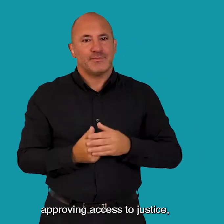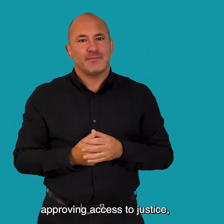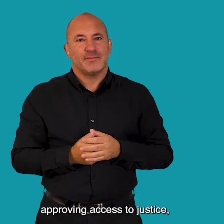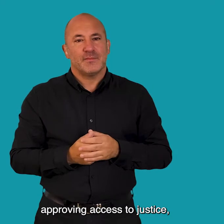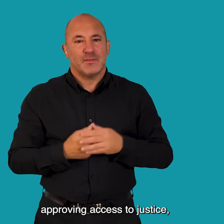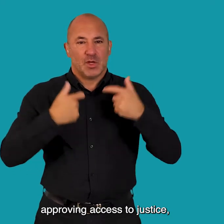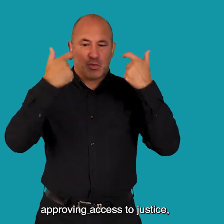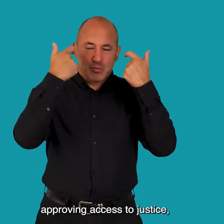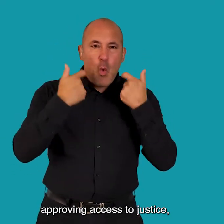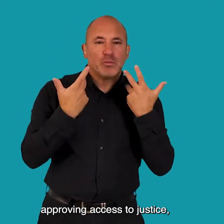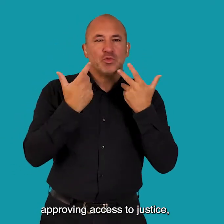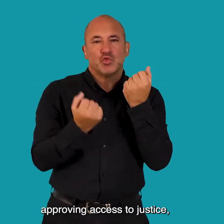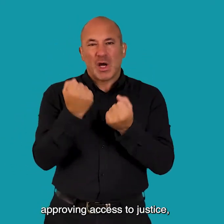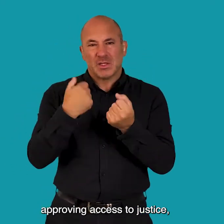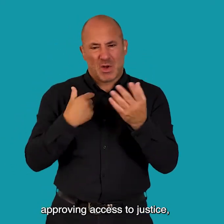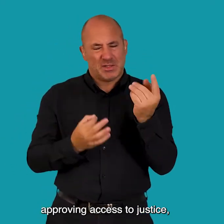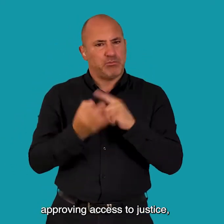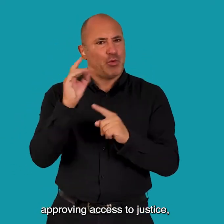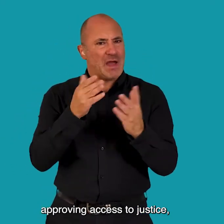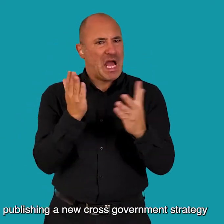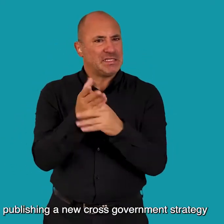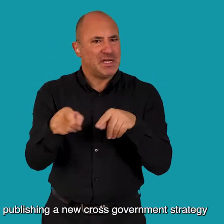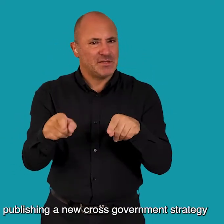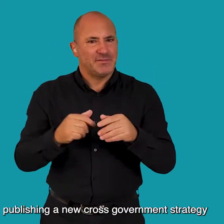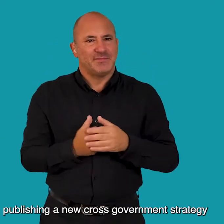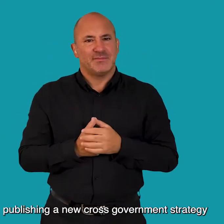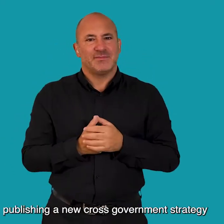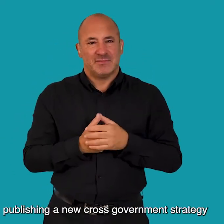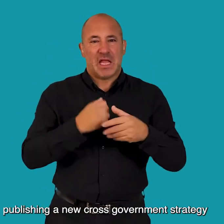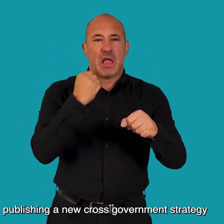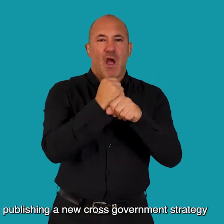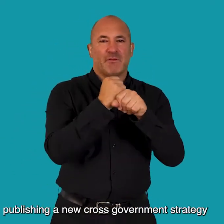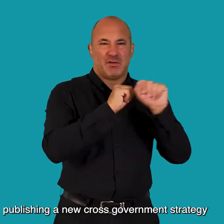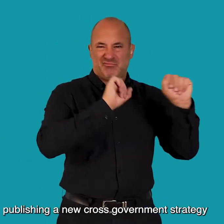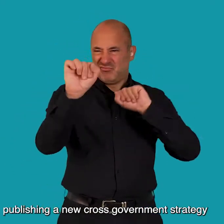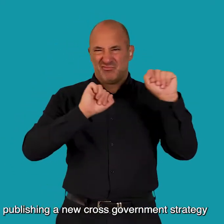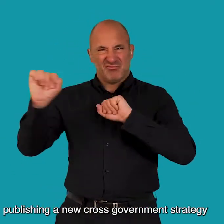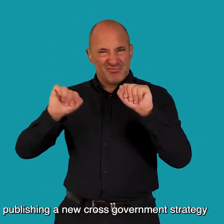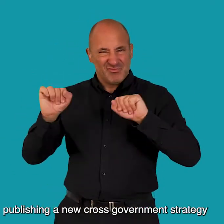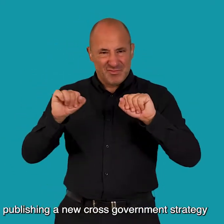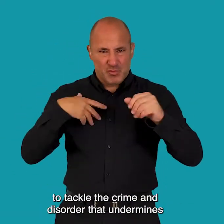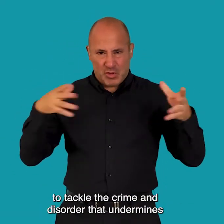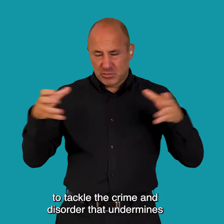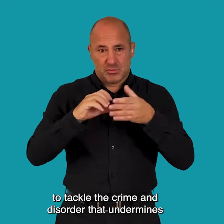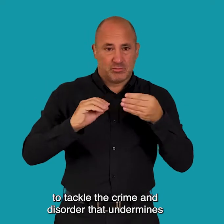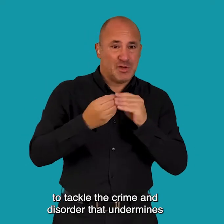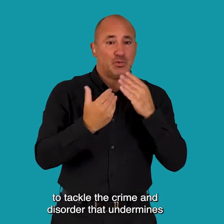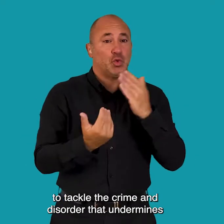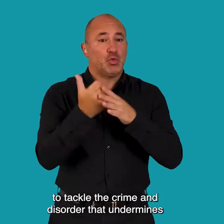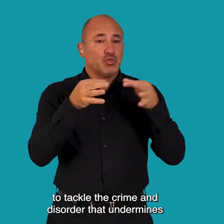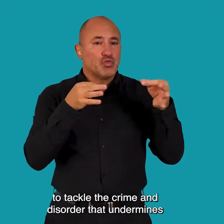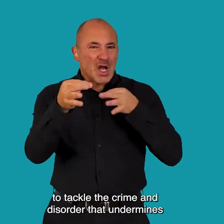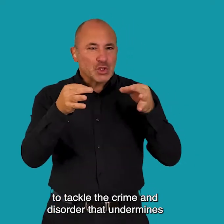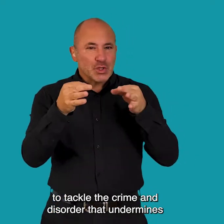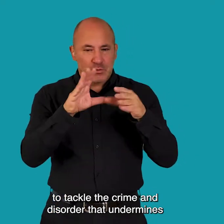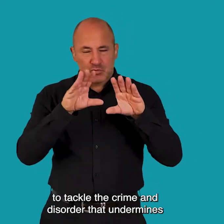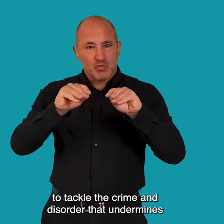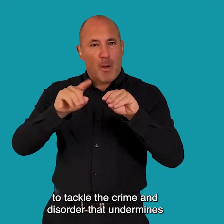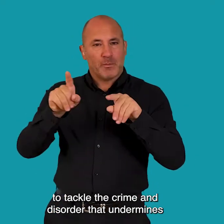approving access to justice, publishing a new cross-government strategy to tackle the crime and disorder that undermines